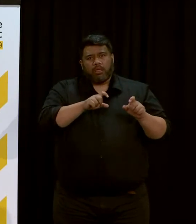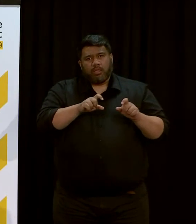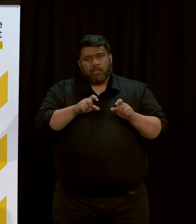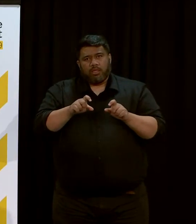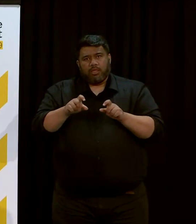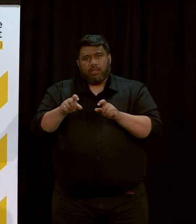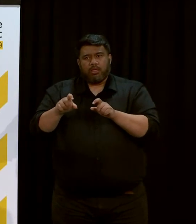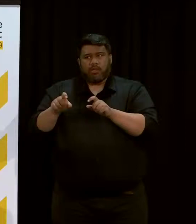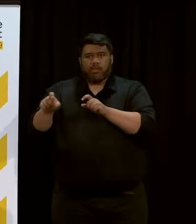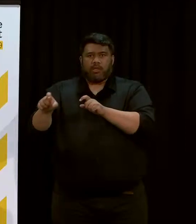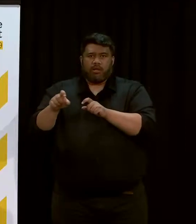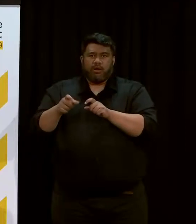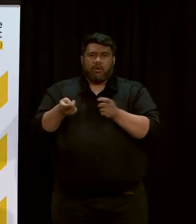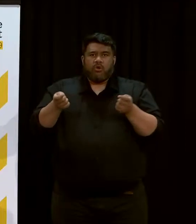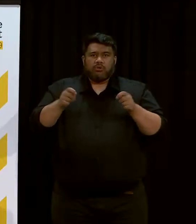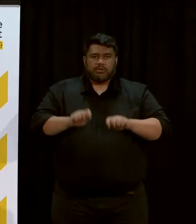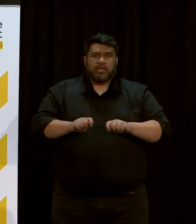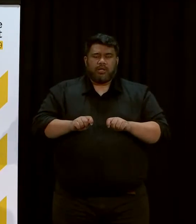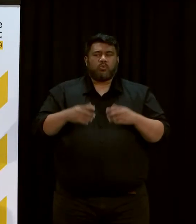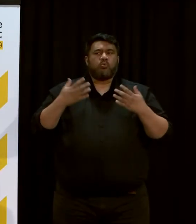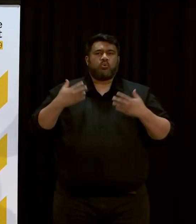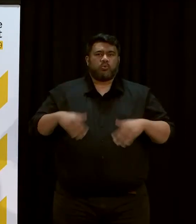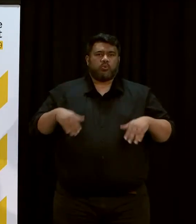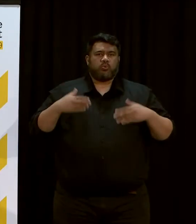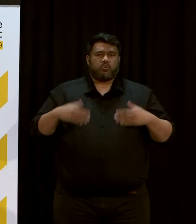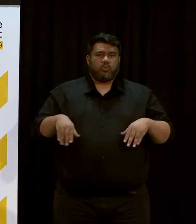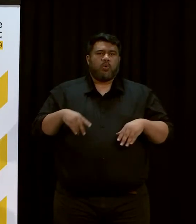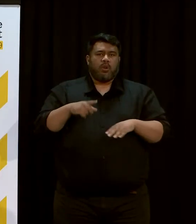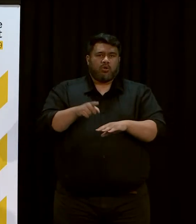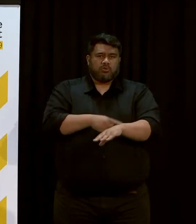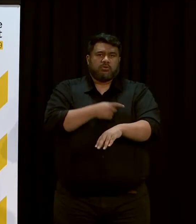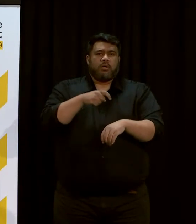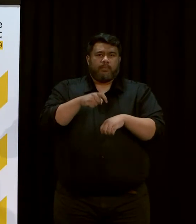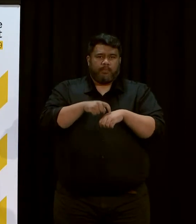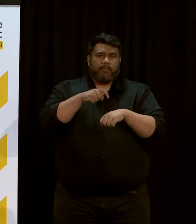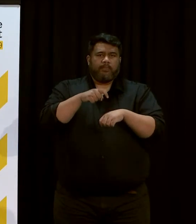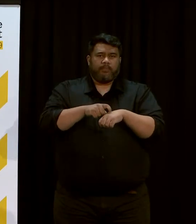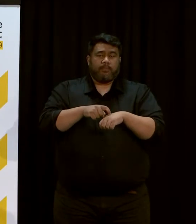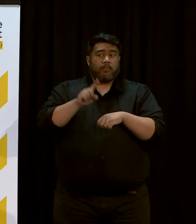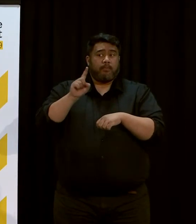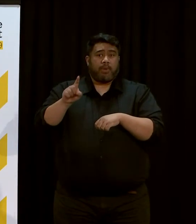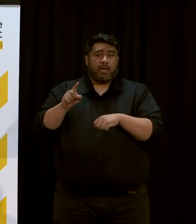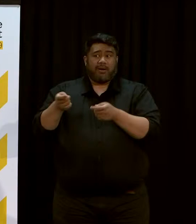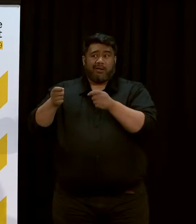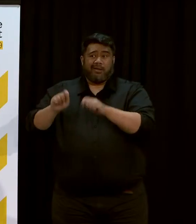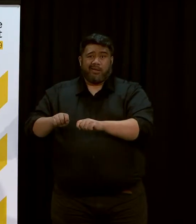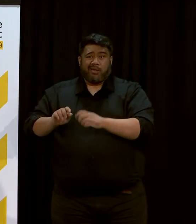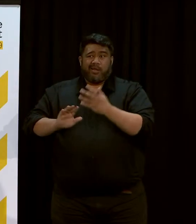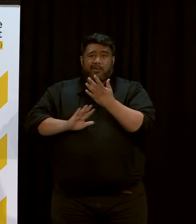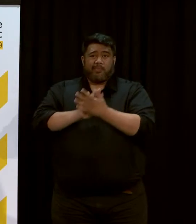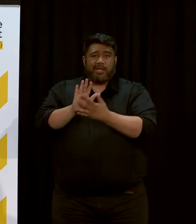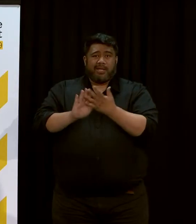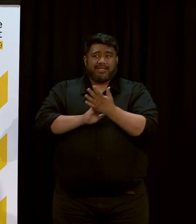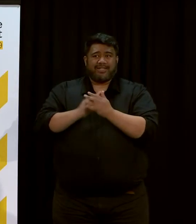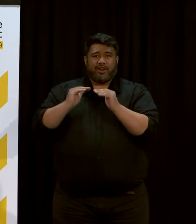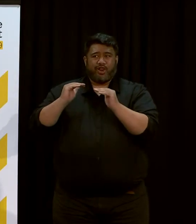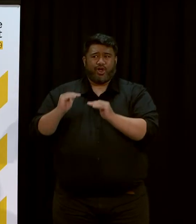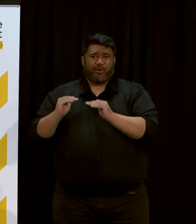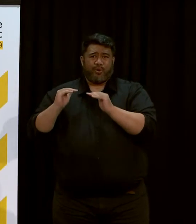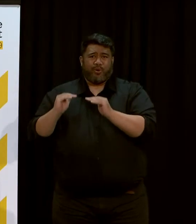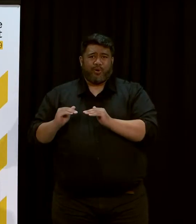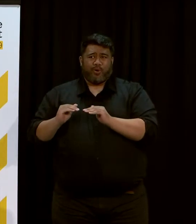been living with restrictions. But those restrictions have made a huge difference. They've helped us to keep case numbers as low as